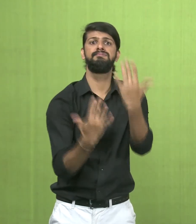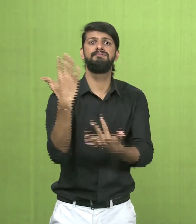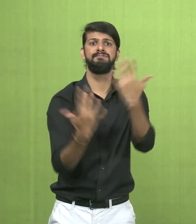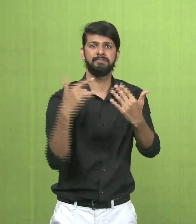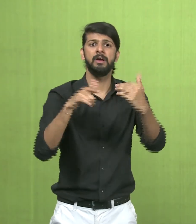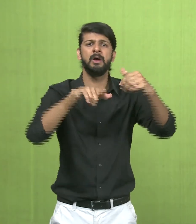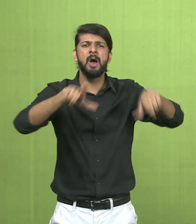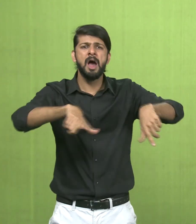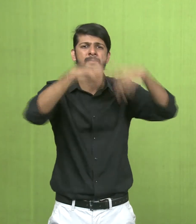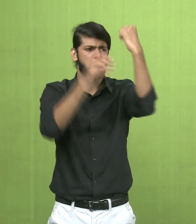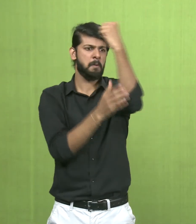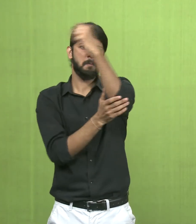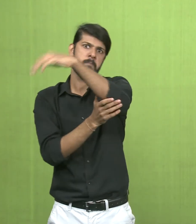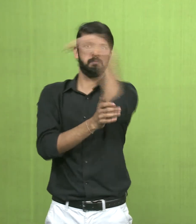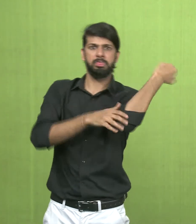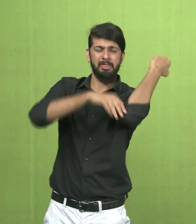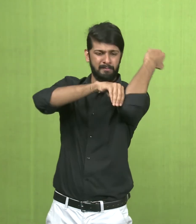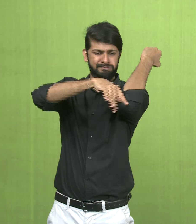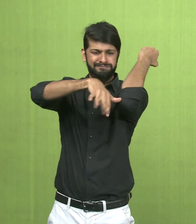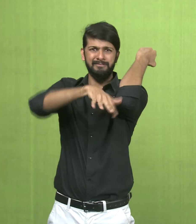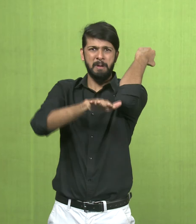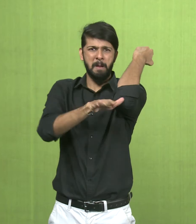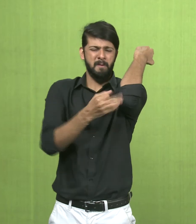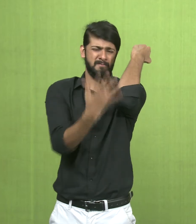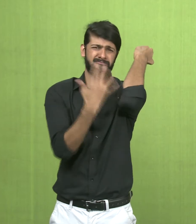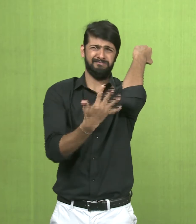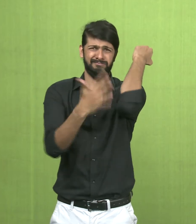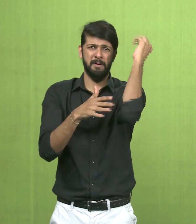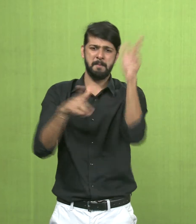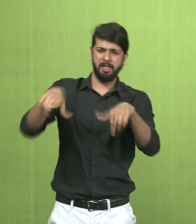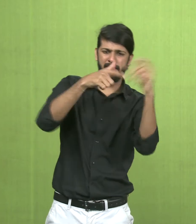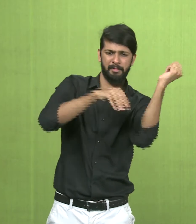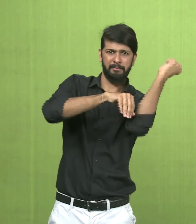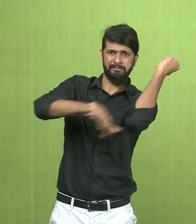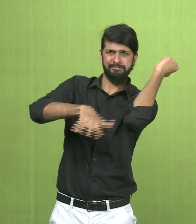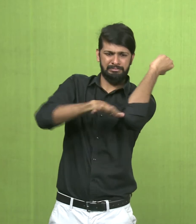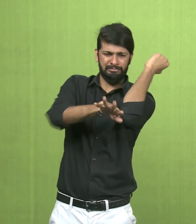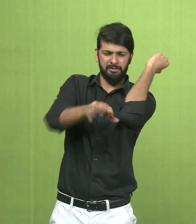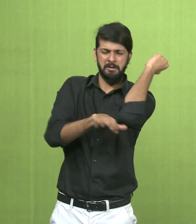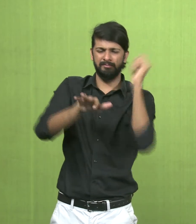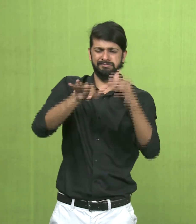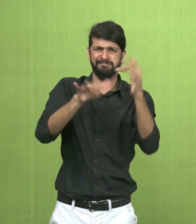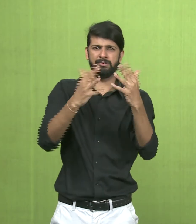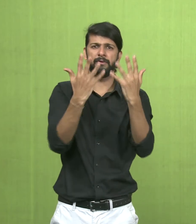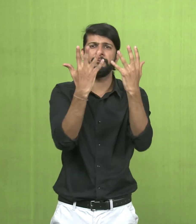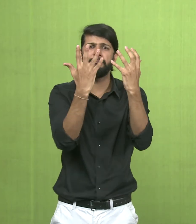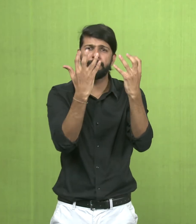a tree was burnt. The roots were also burnt,